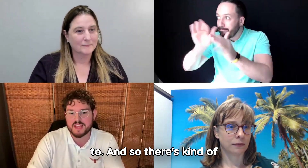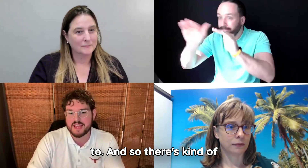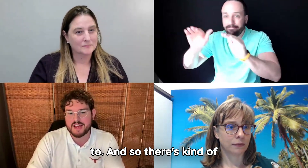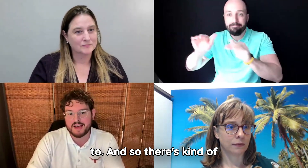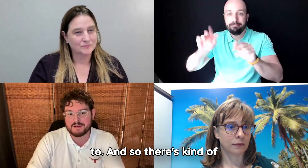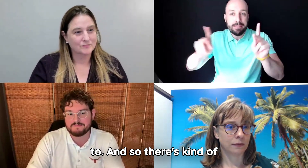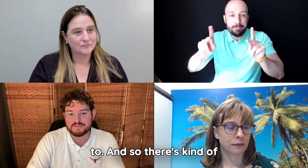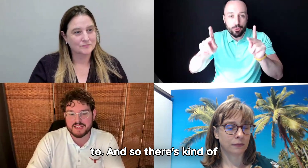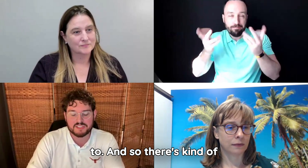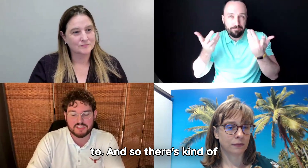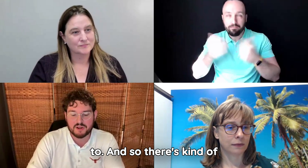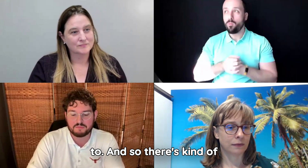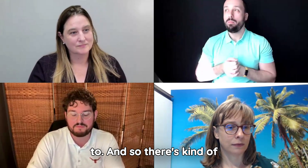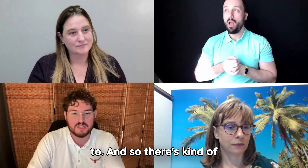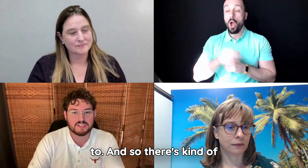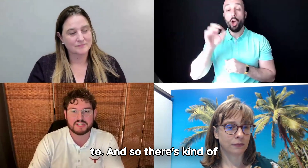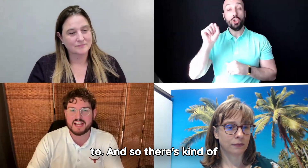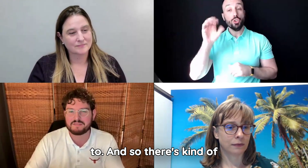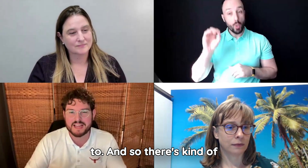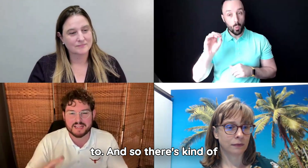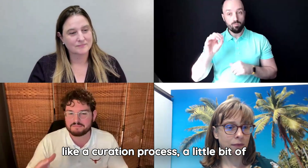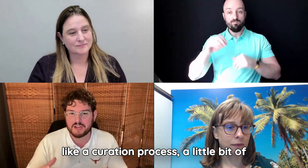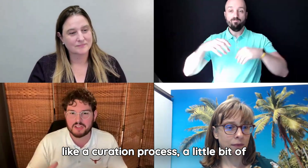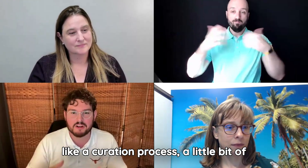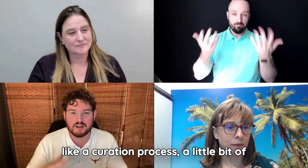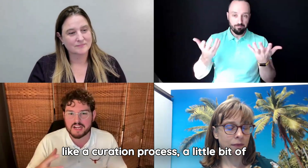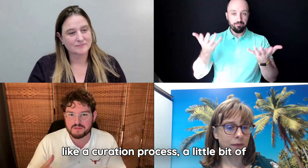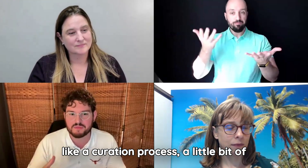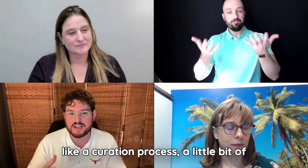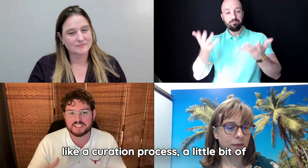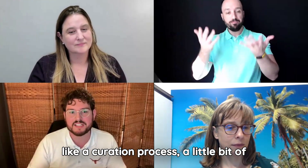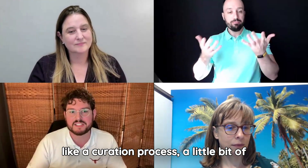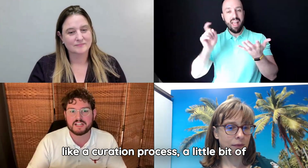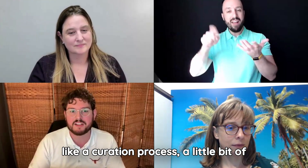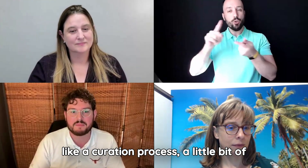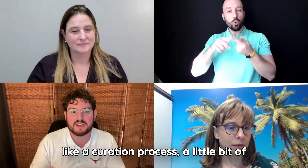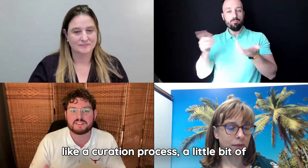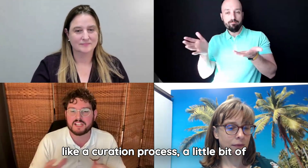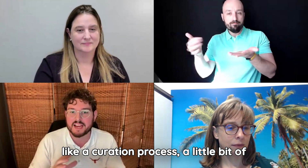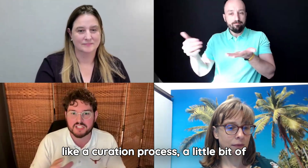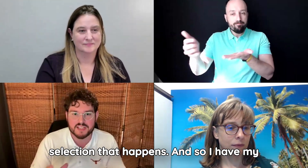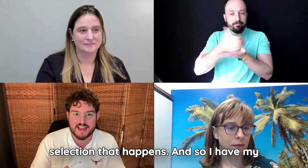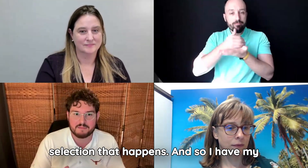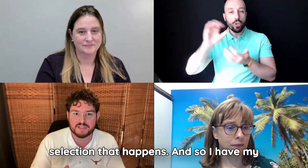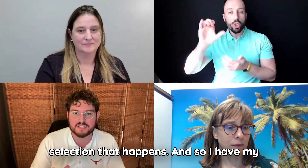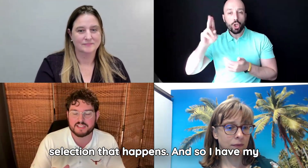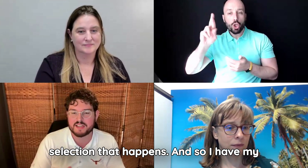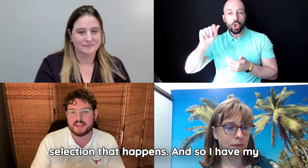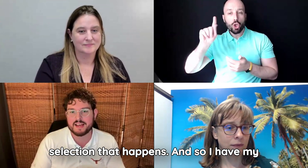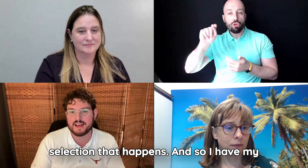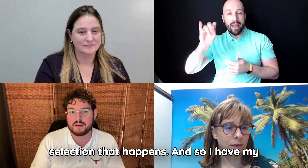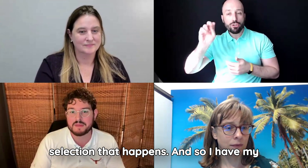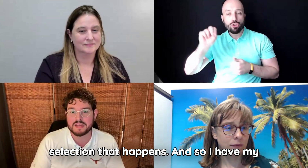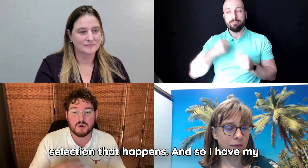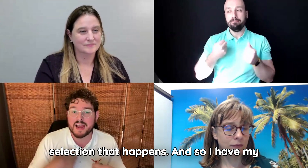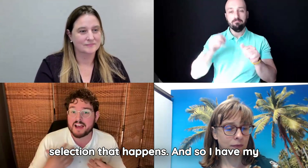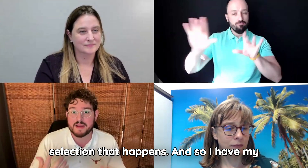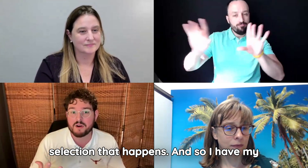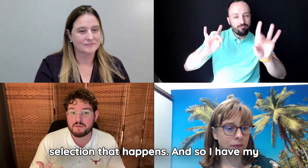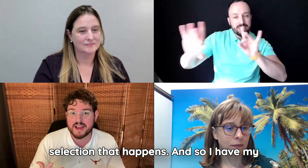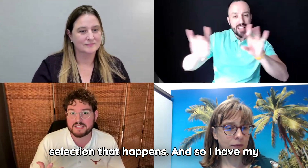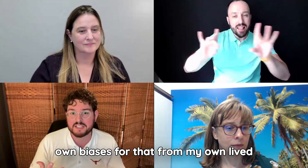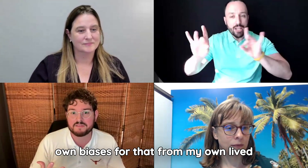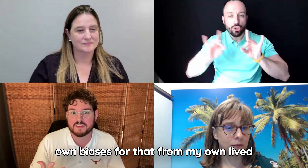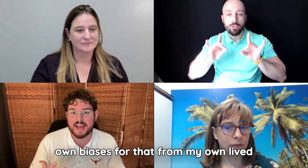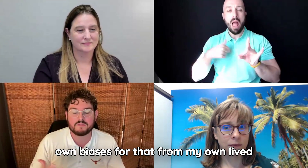to. And so there's kind of like a curation process, a little bit of selection that happens. And so I have